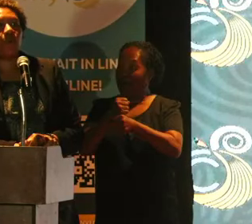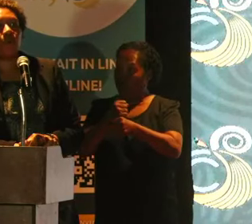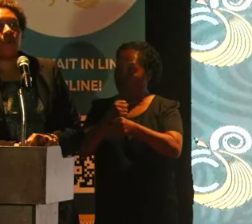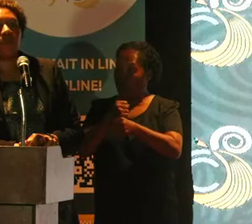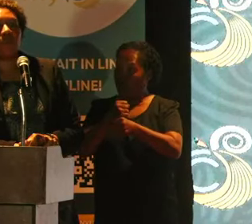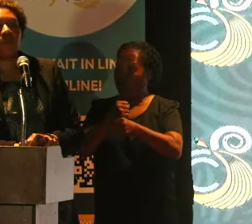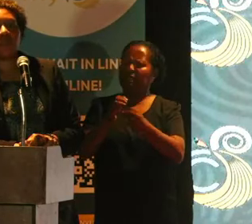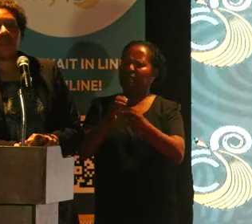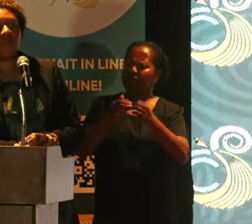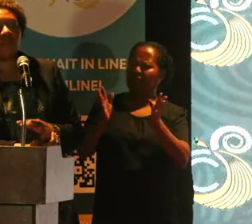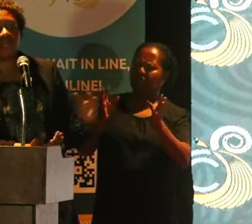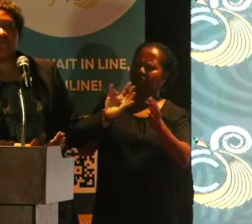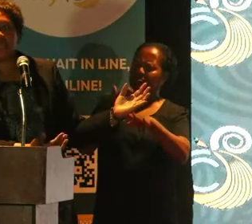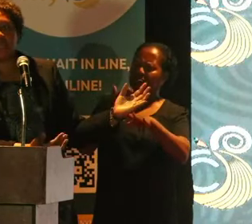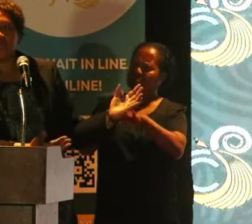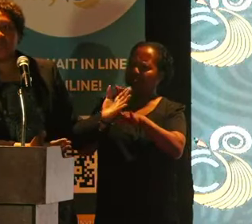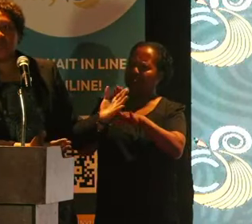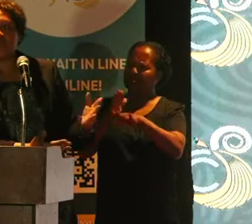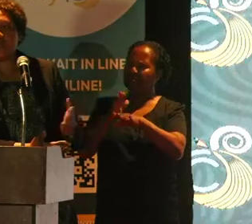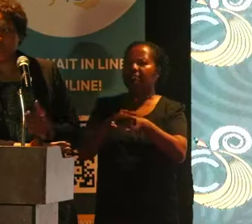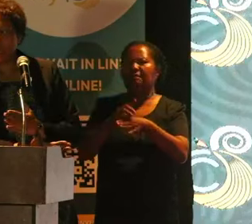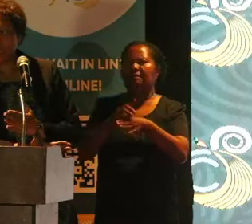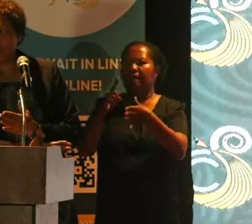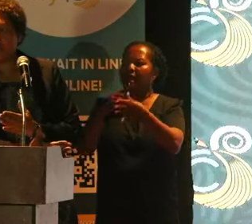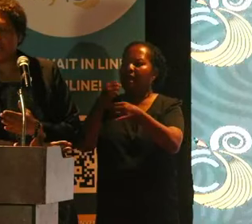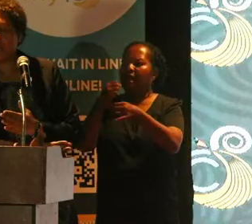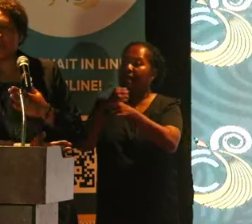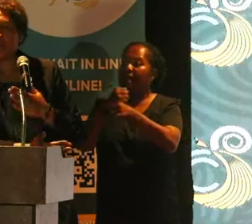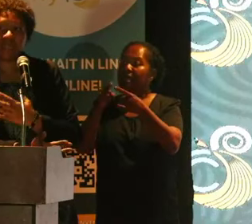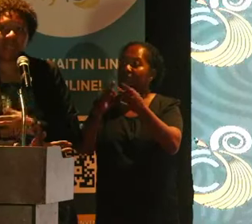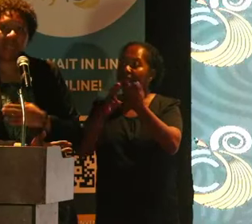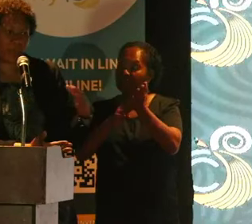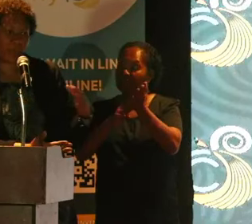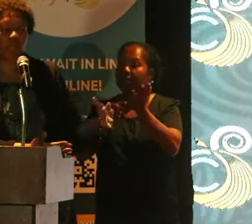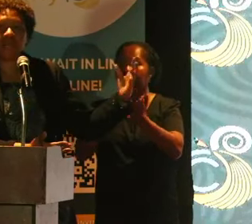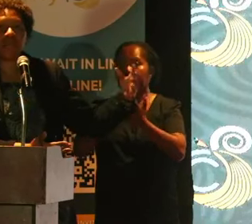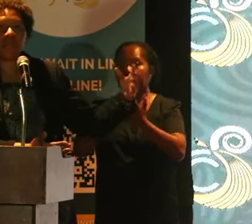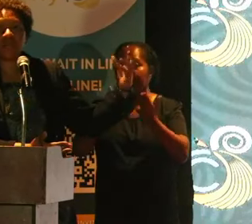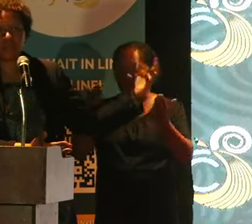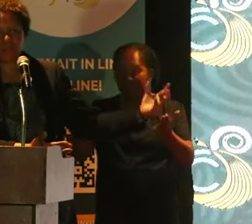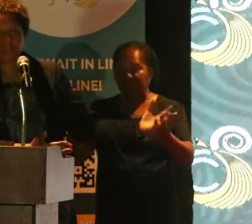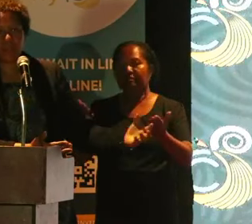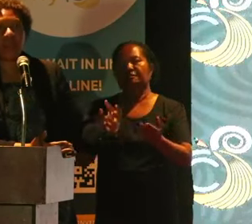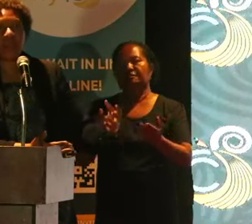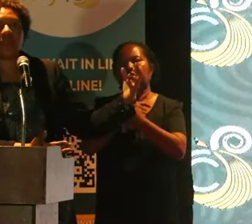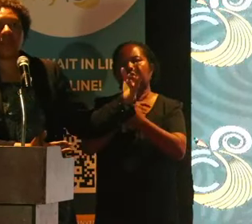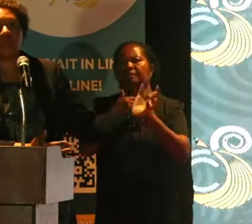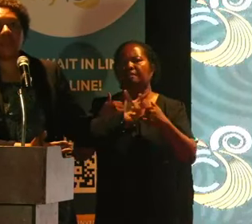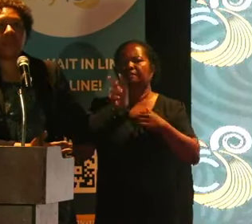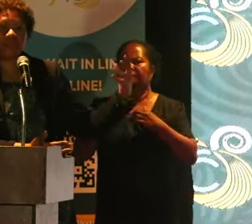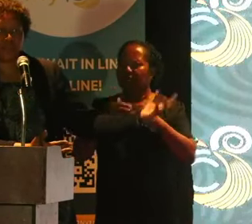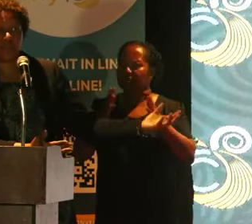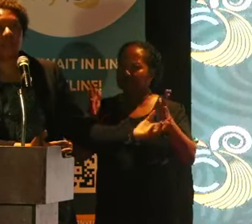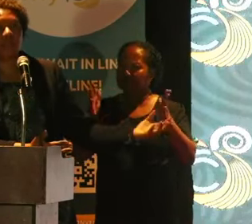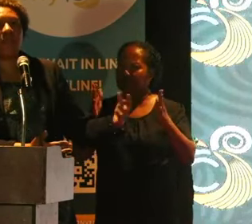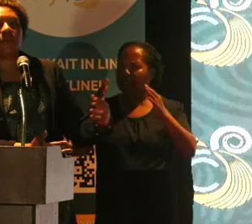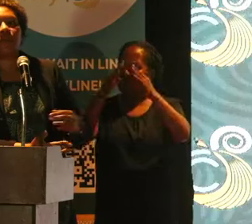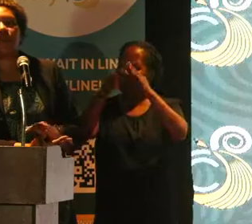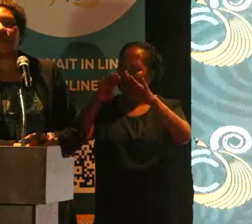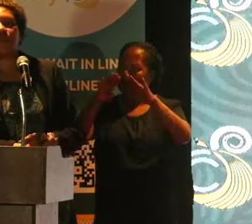So whereas previously it was not systematic, now MIPLA starting house by house, suburb by